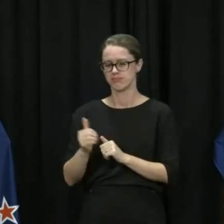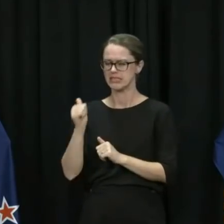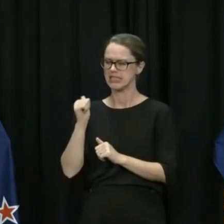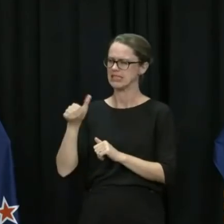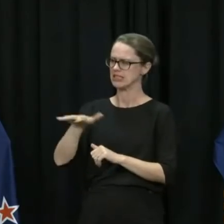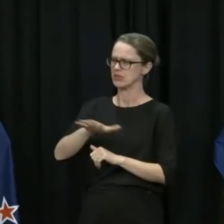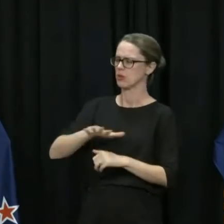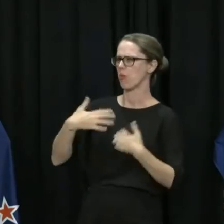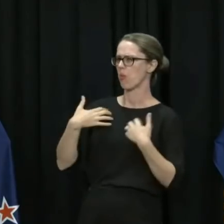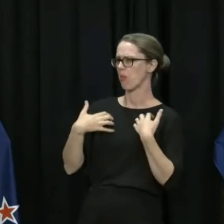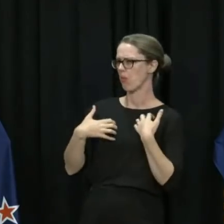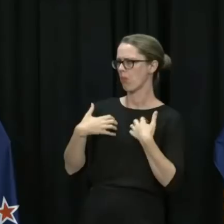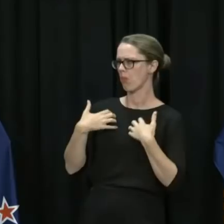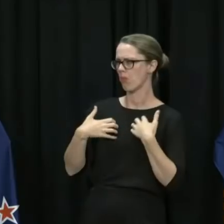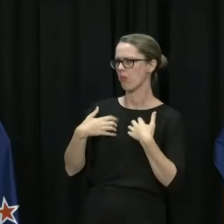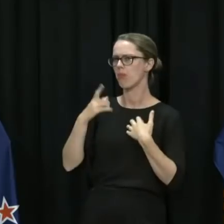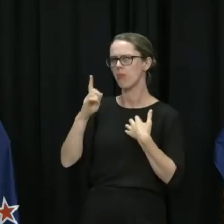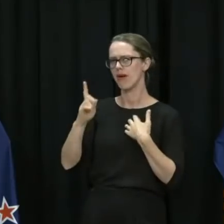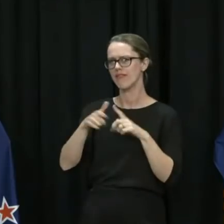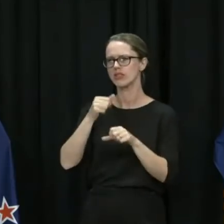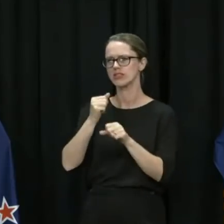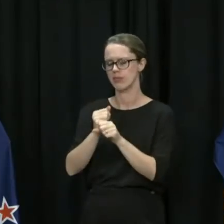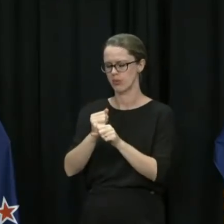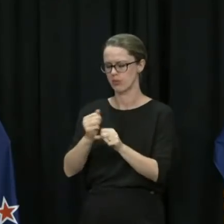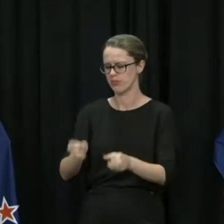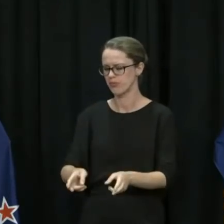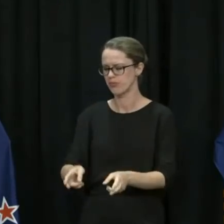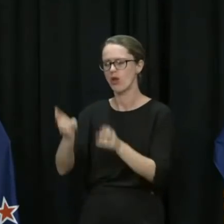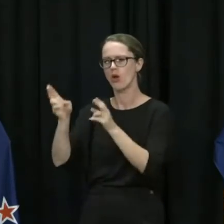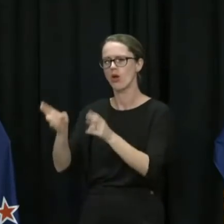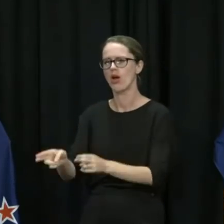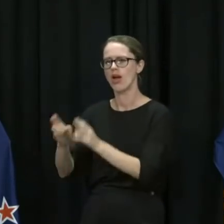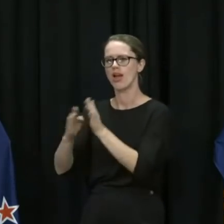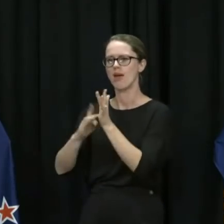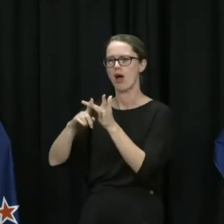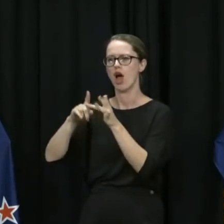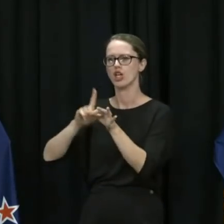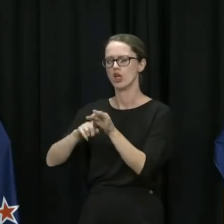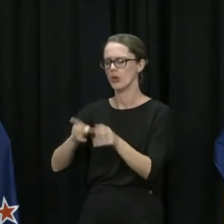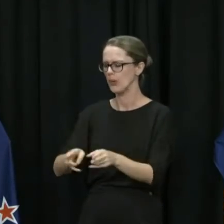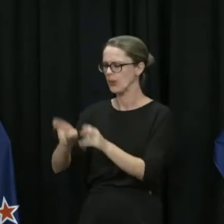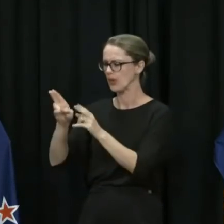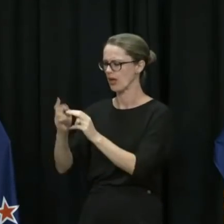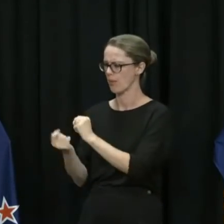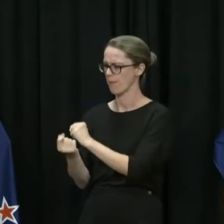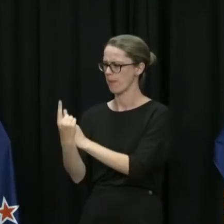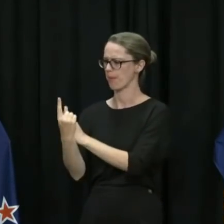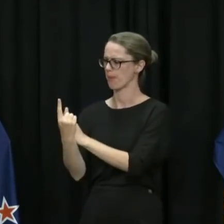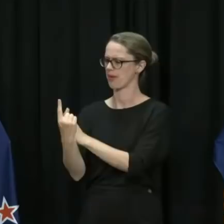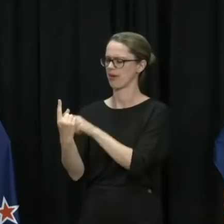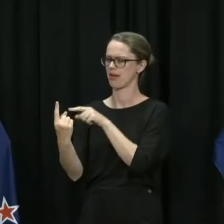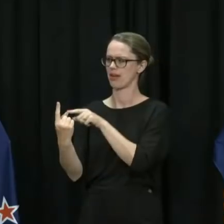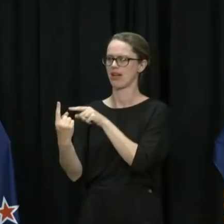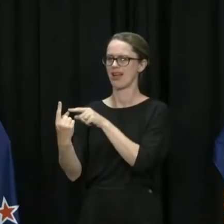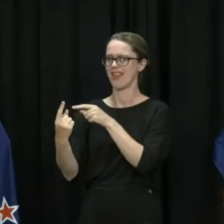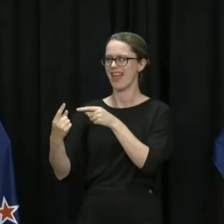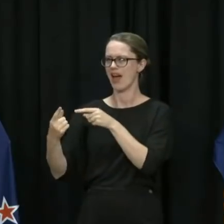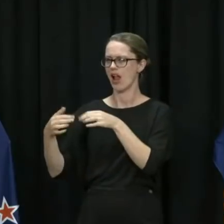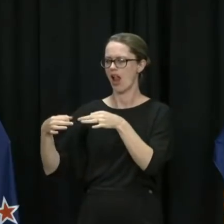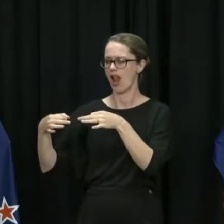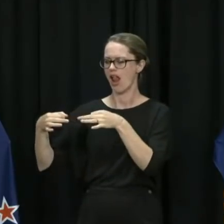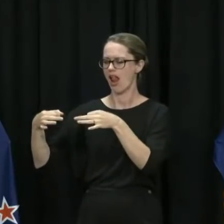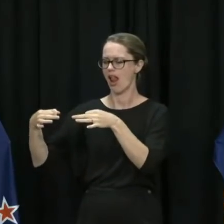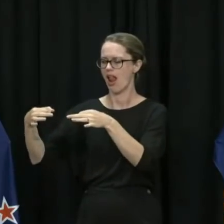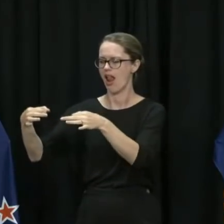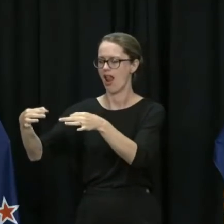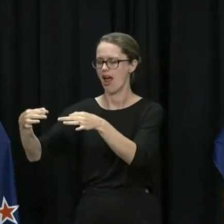seen these infections in MIQ facilities, as have a number of places in Australia, that didn't seem to happen in the first 10 months of